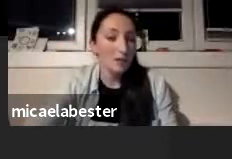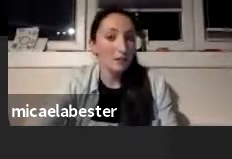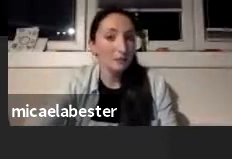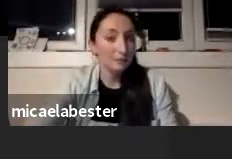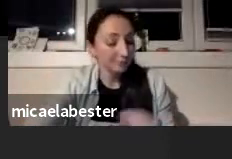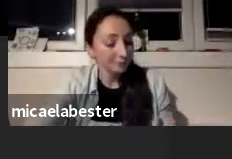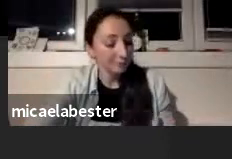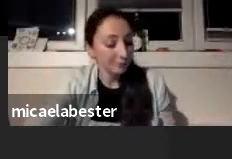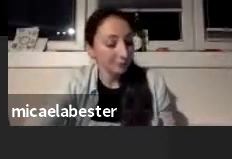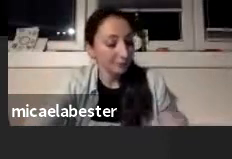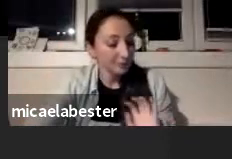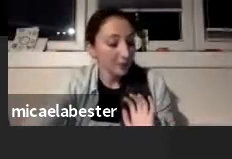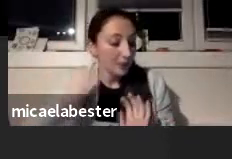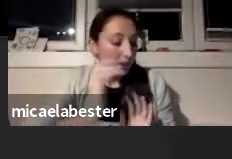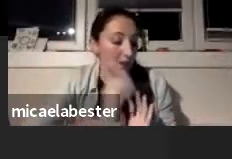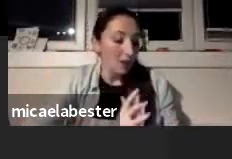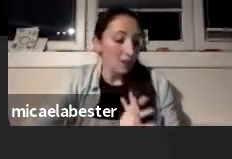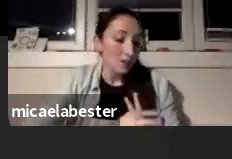Yeah.